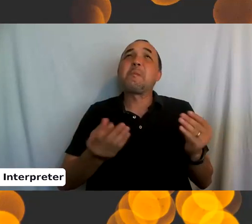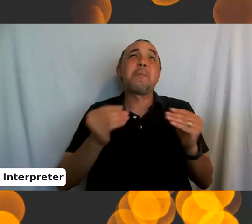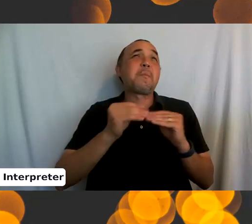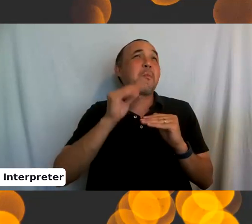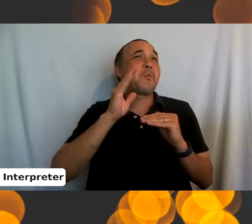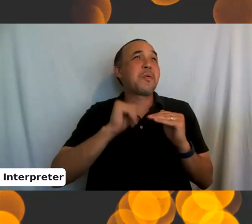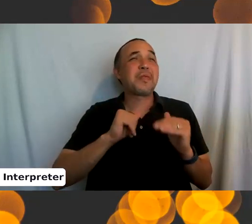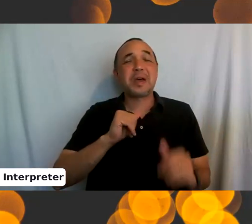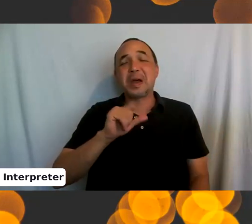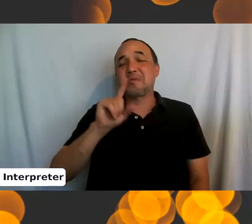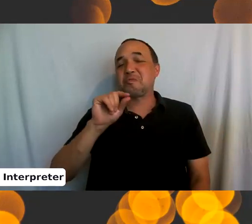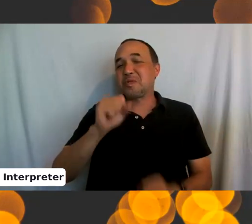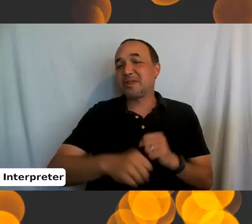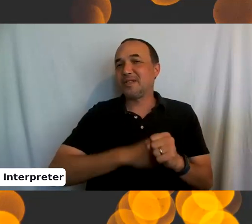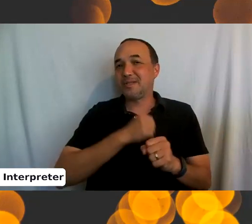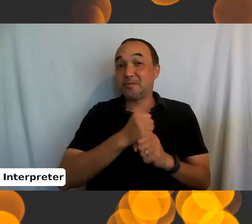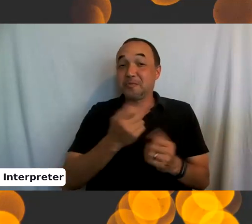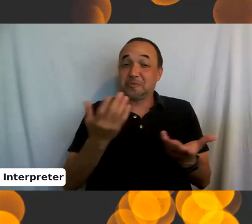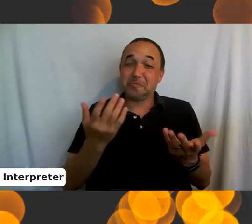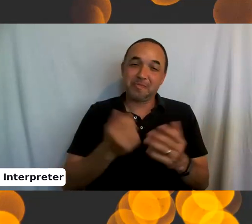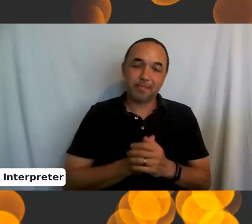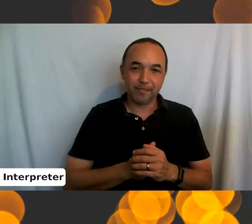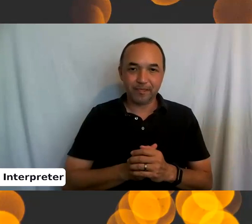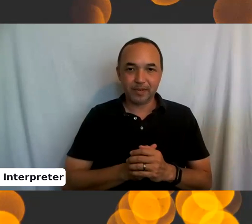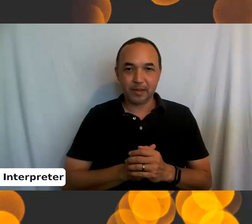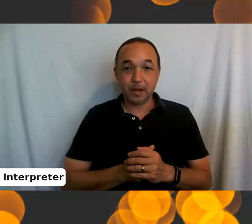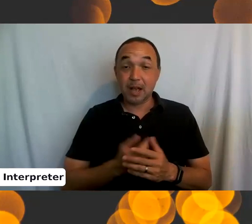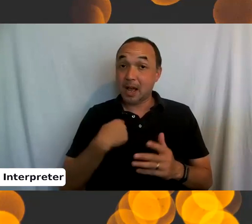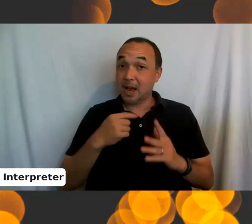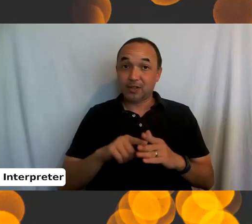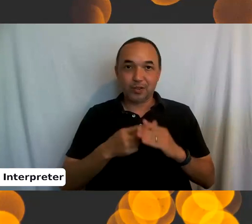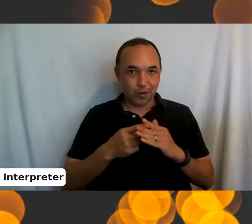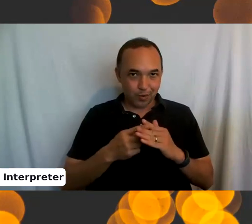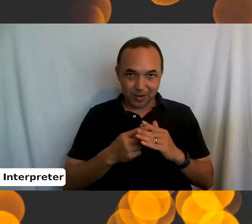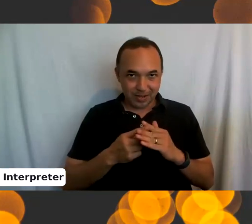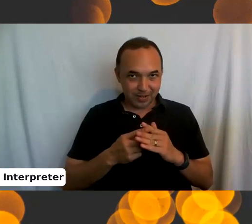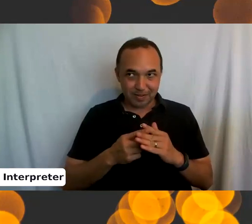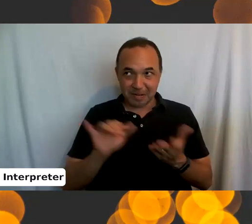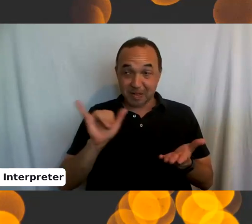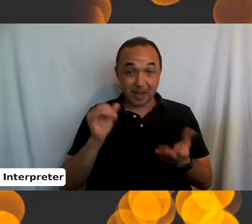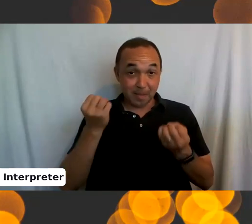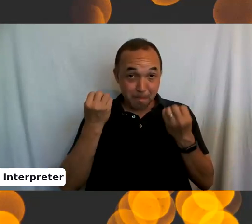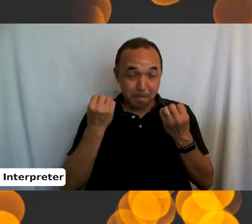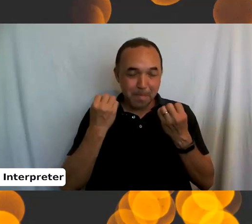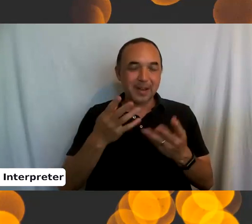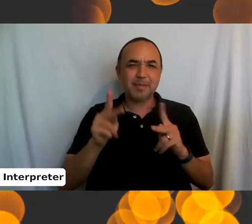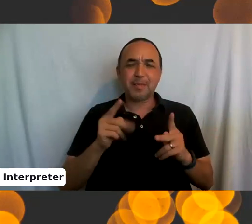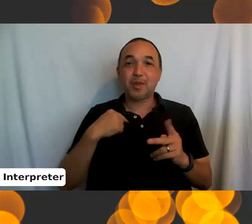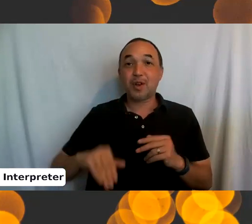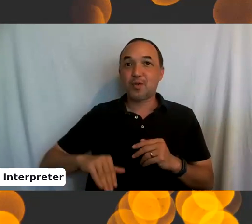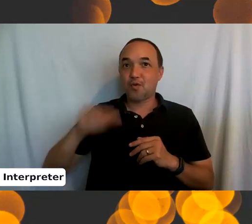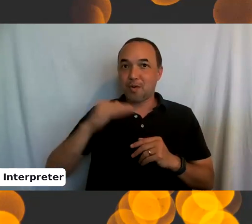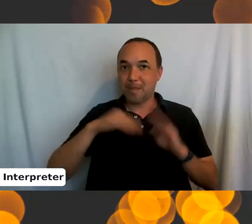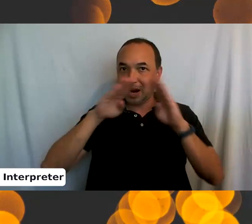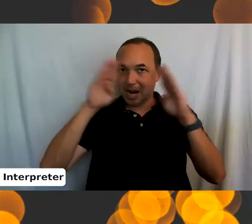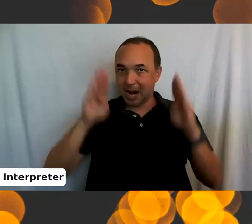or so. And I got started, like many people, I grew up in a haunted house. It piqued my interest. And